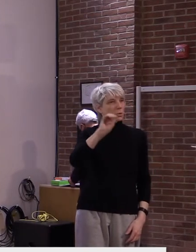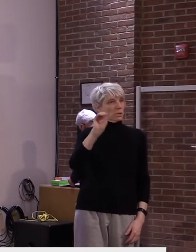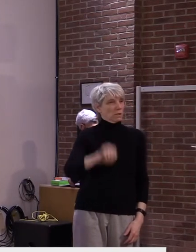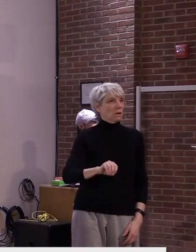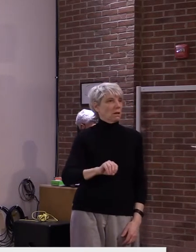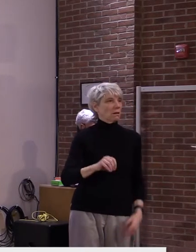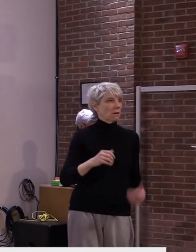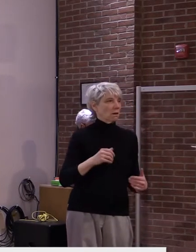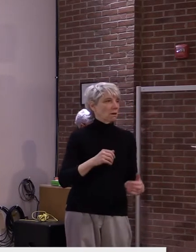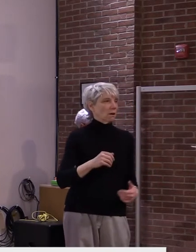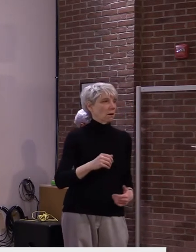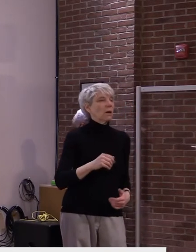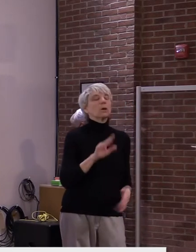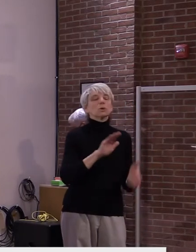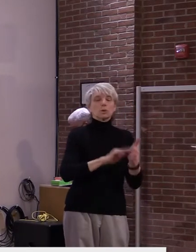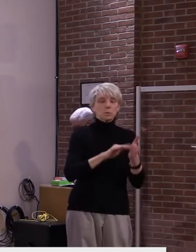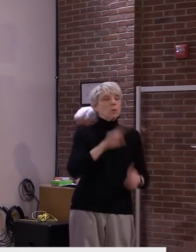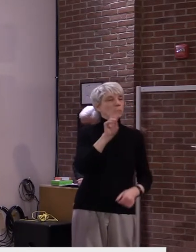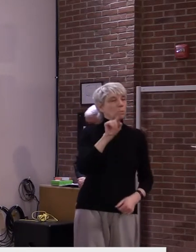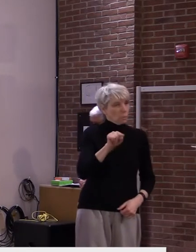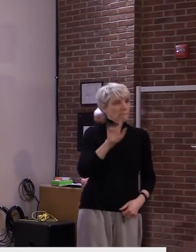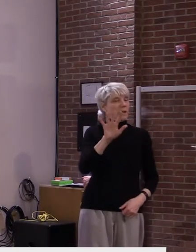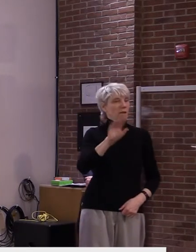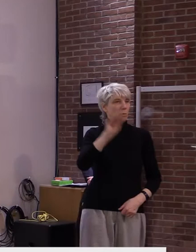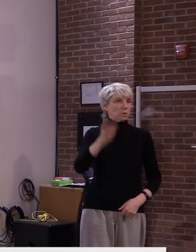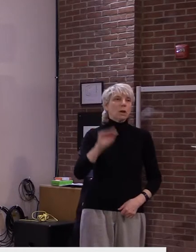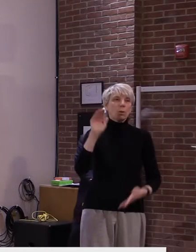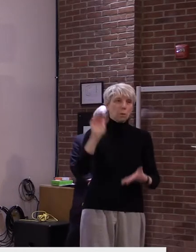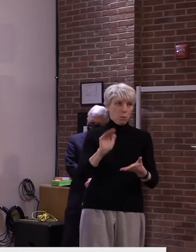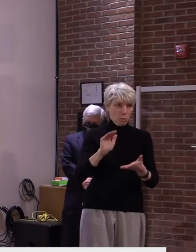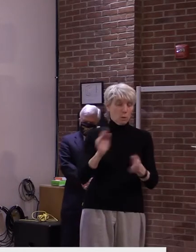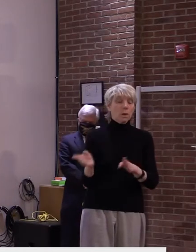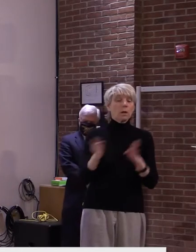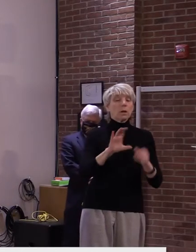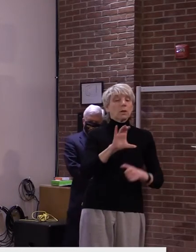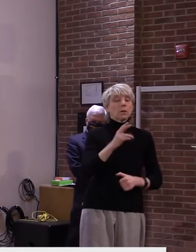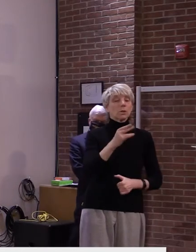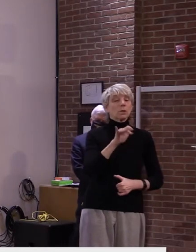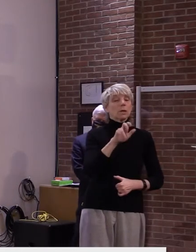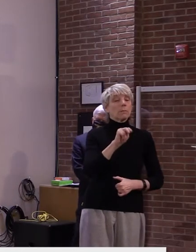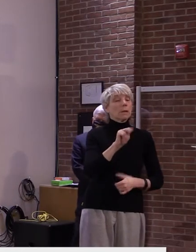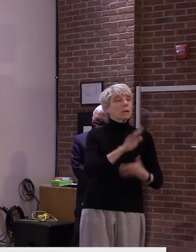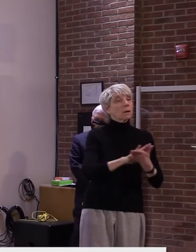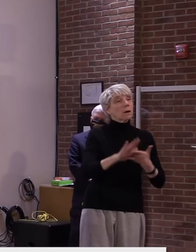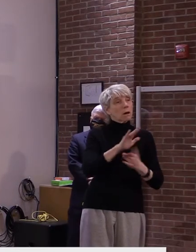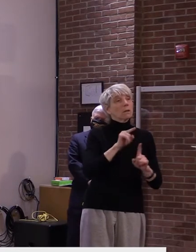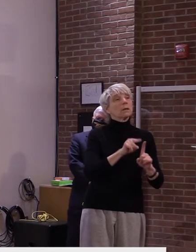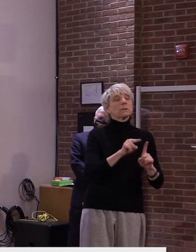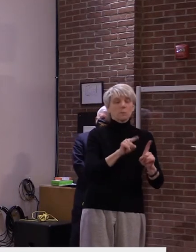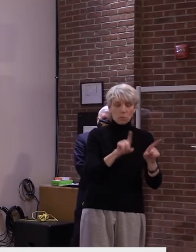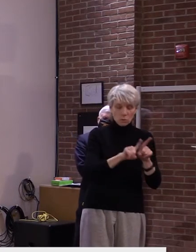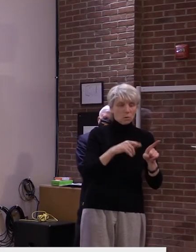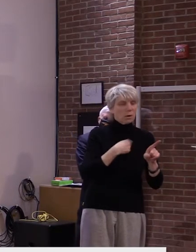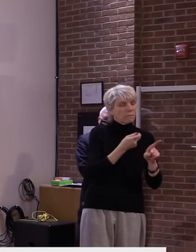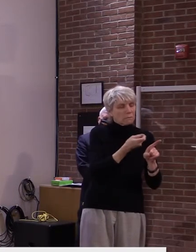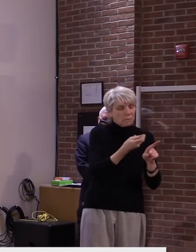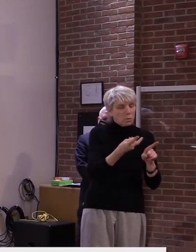Early data from Champlain College also reveals only a few cases that are positive at this point in time.